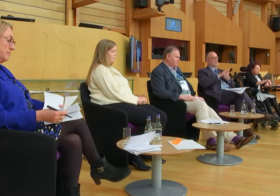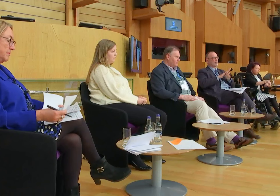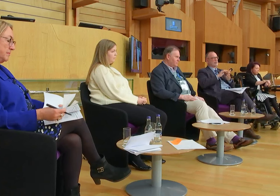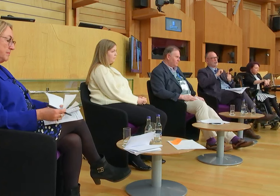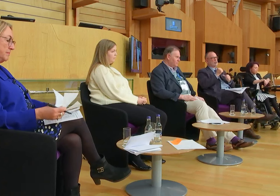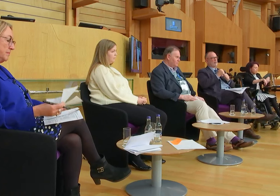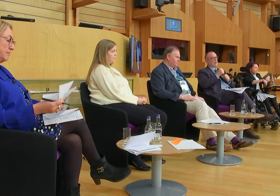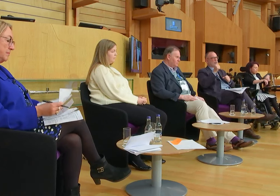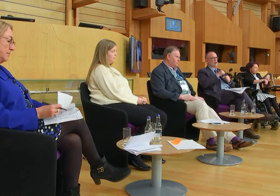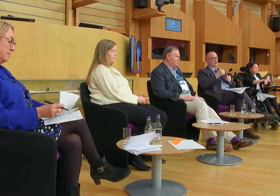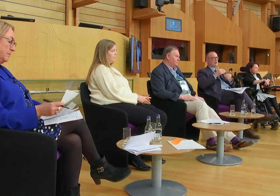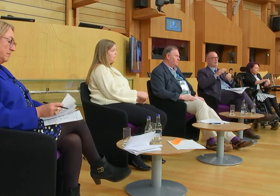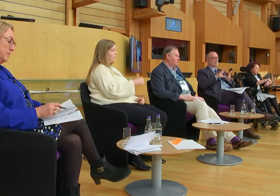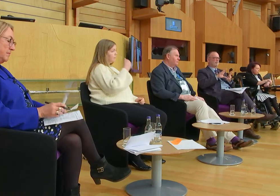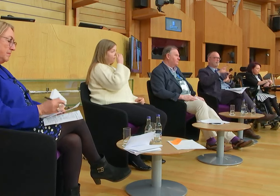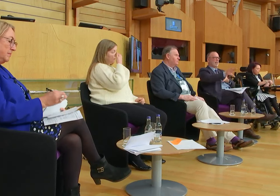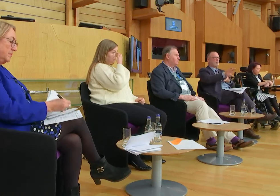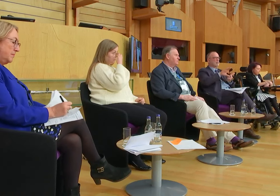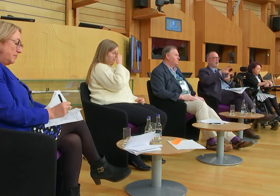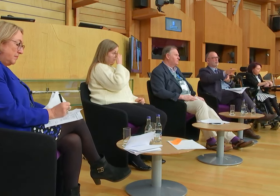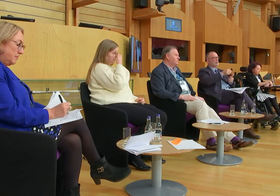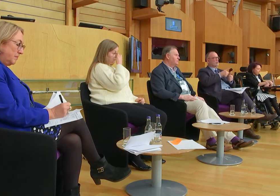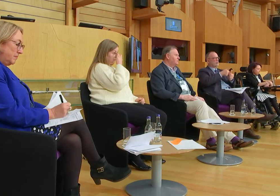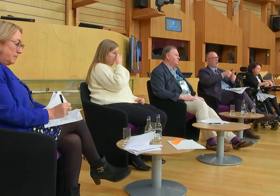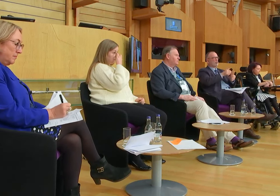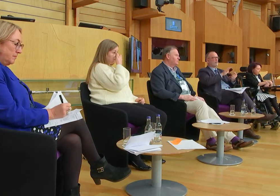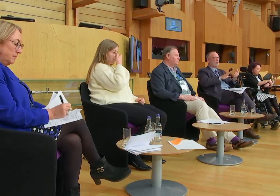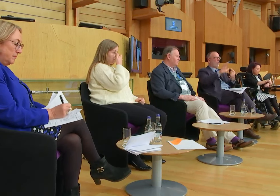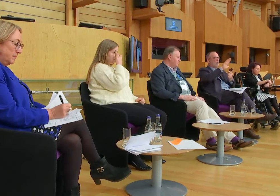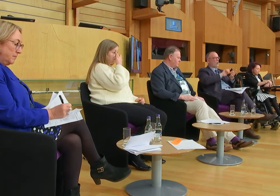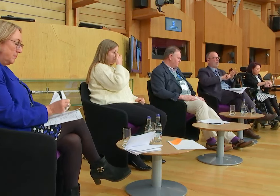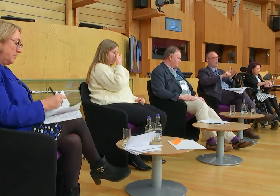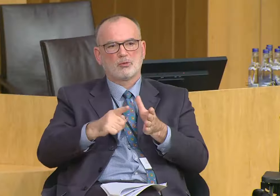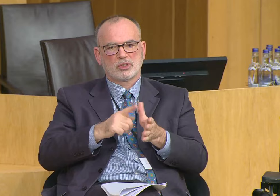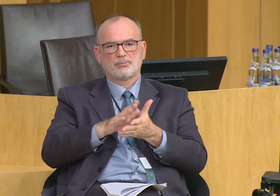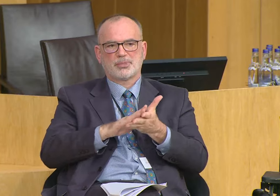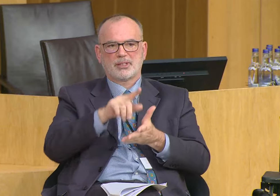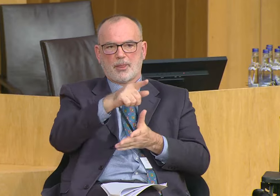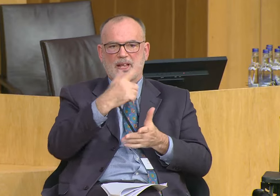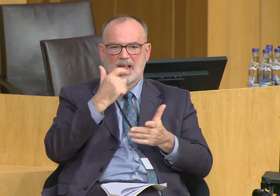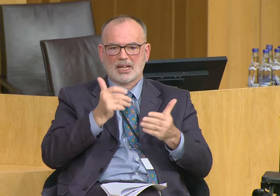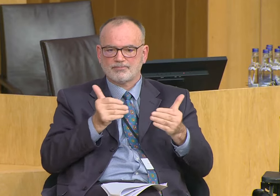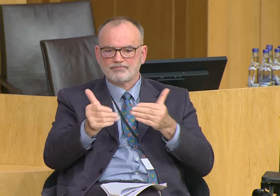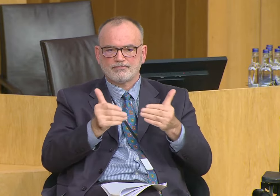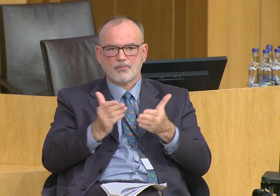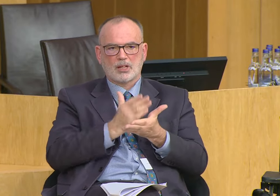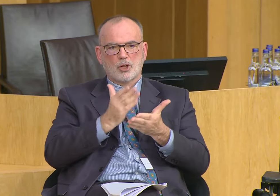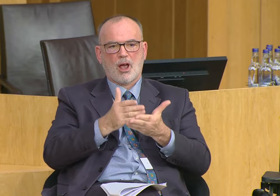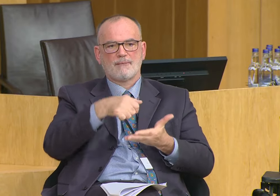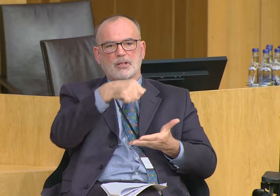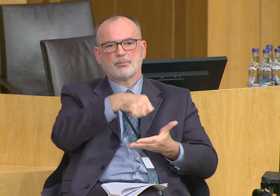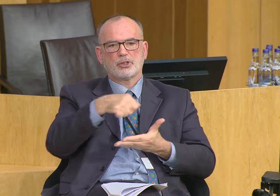Scottish Government at the minute in terms, so I feel like the government should be giving that funding to support people and the whole of anyone within